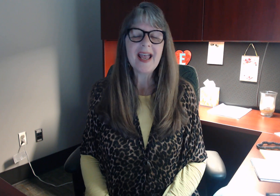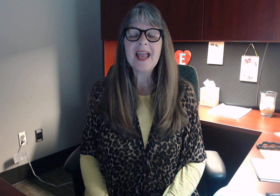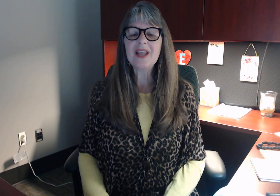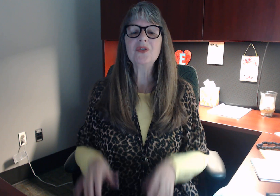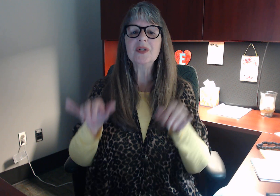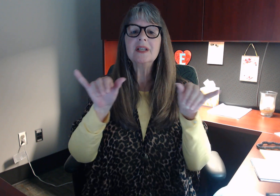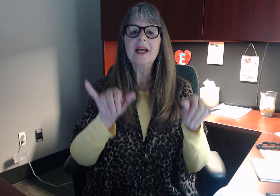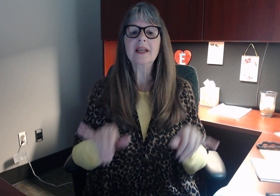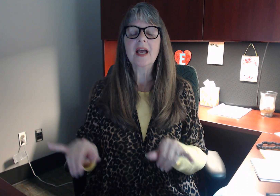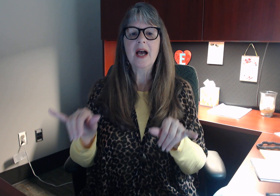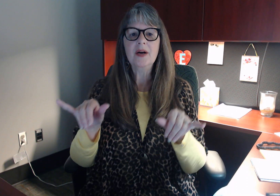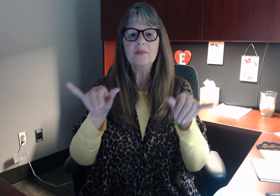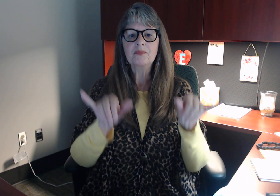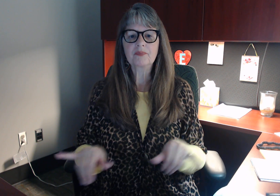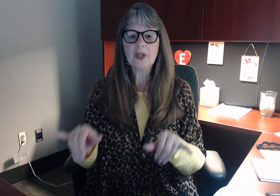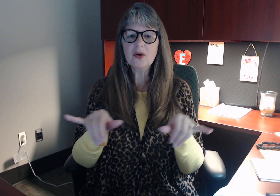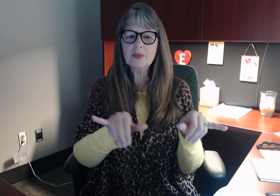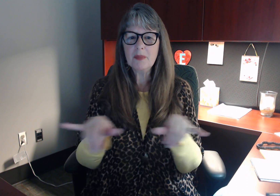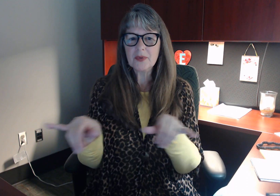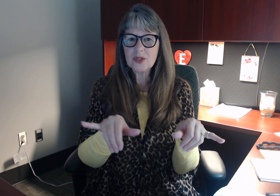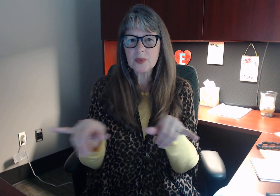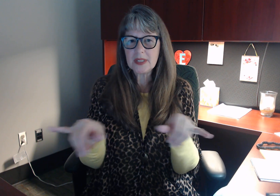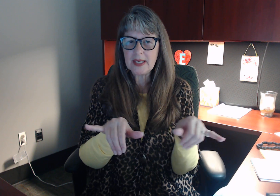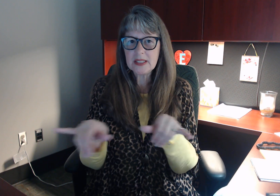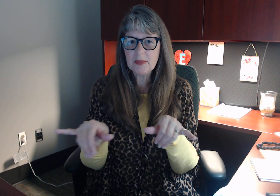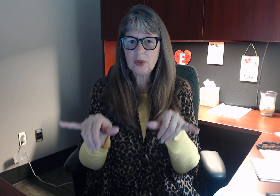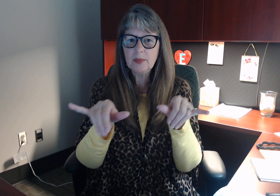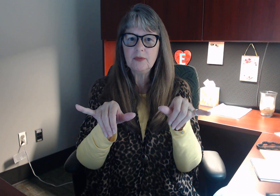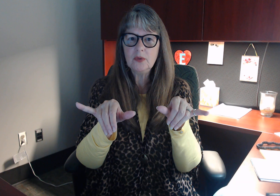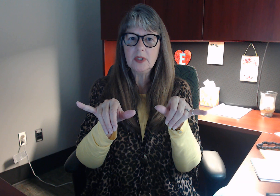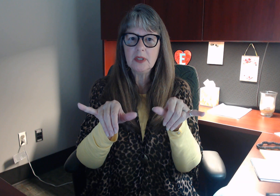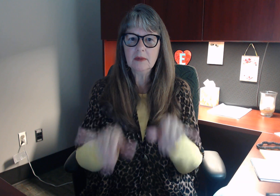if you did like, remember this was like similar, but if you did,